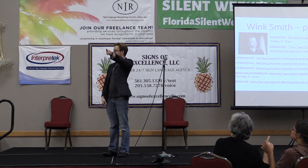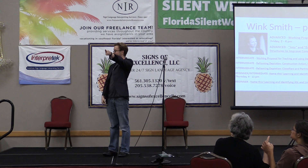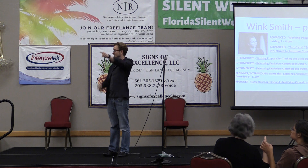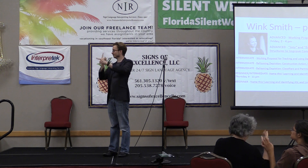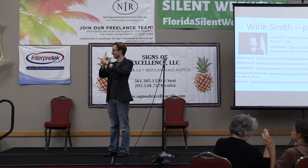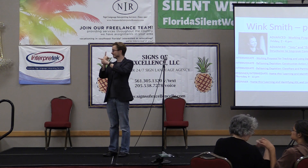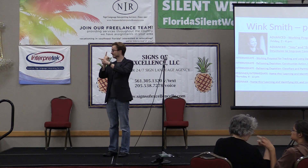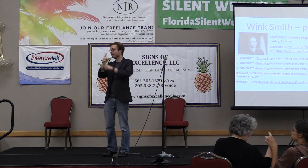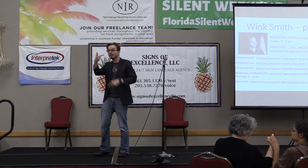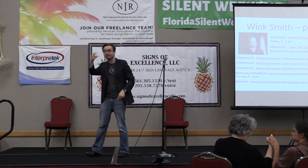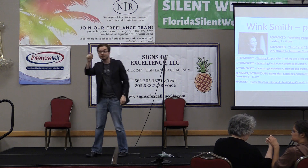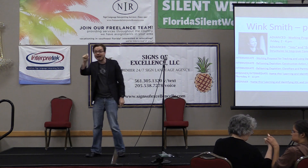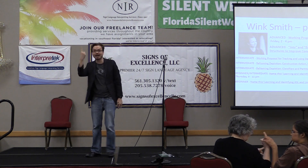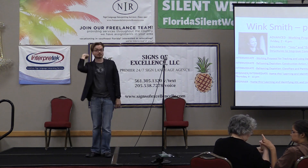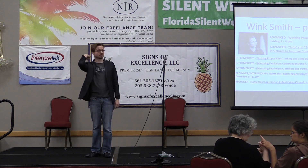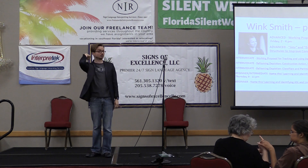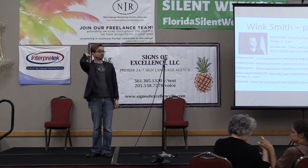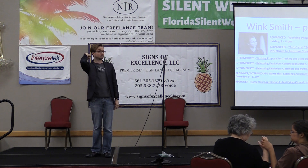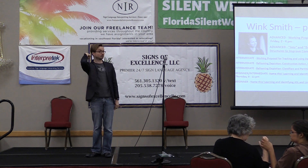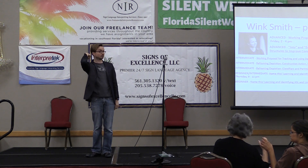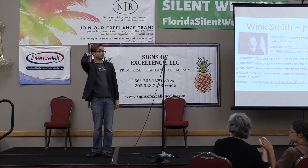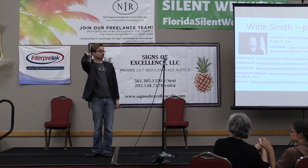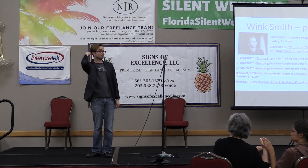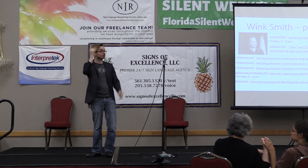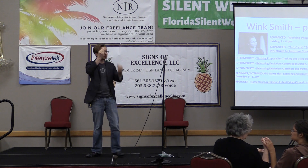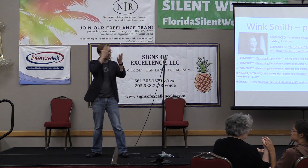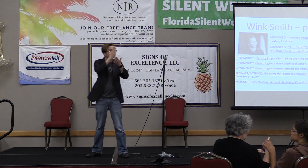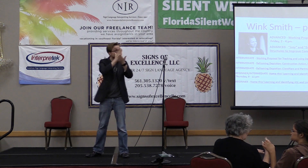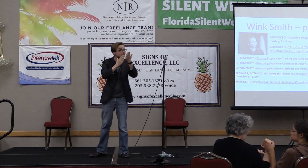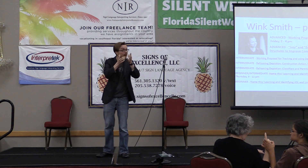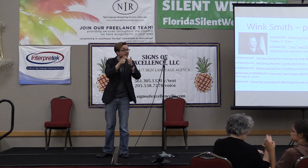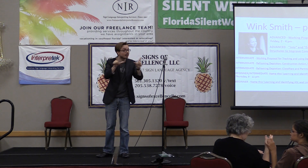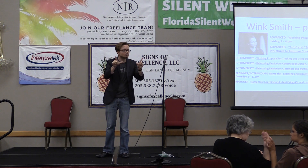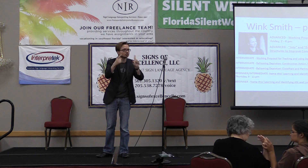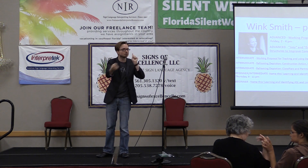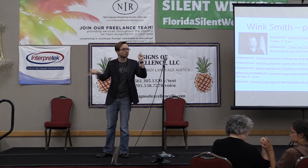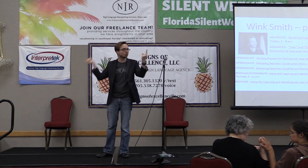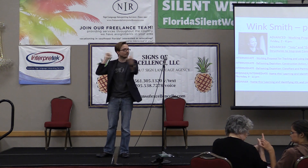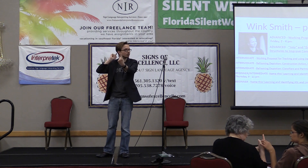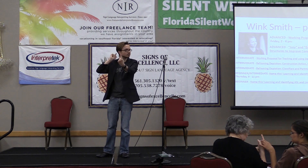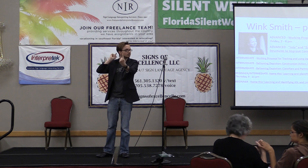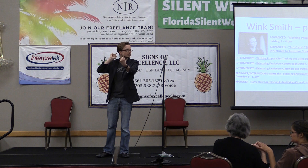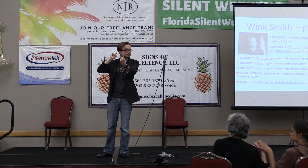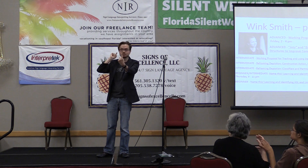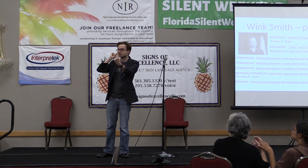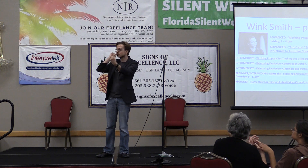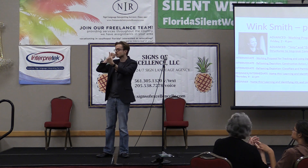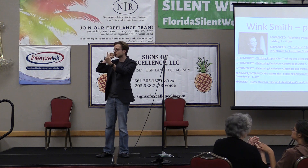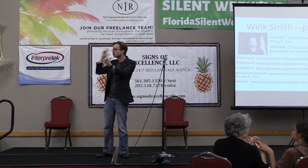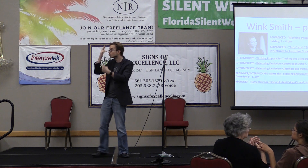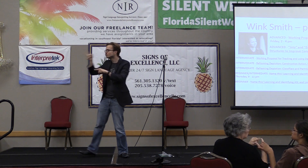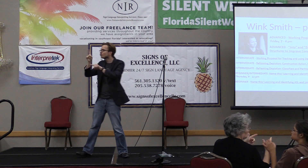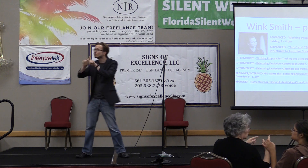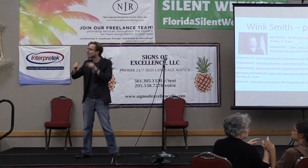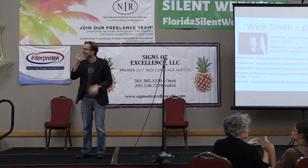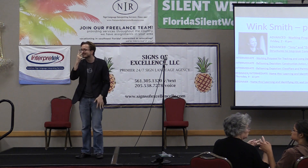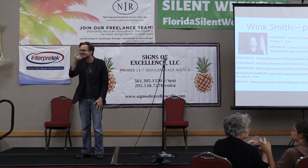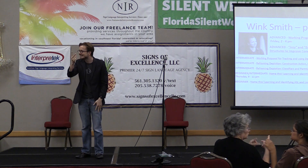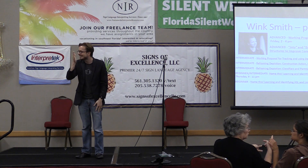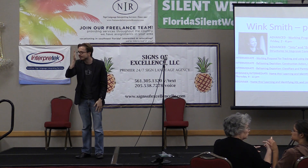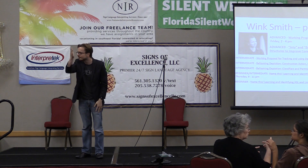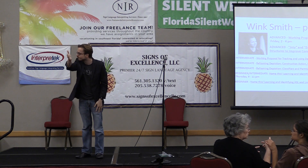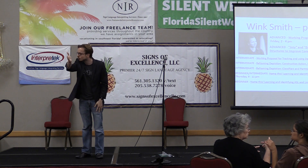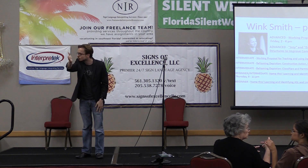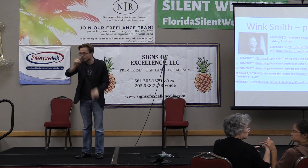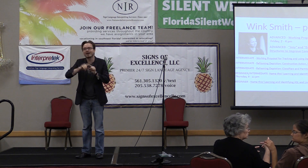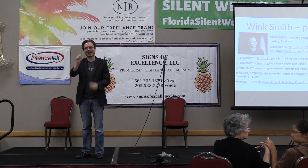In front, right? The past is behind. Some languages it's reverse,